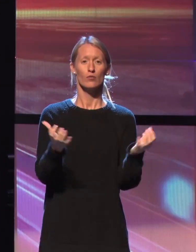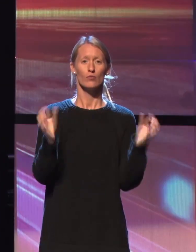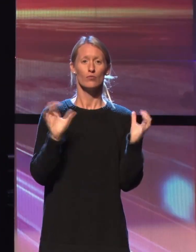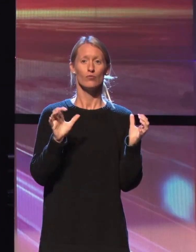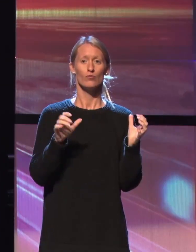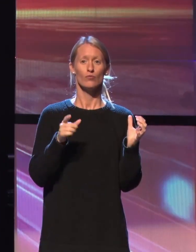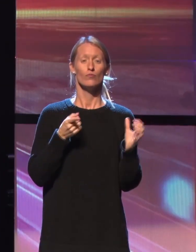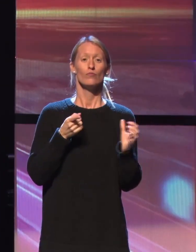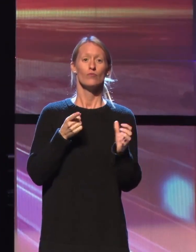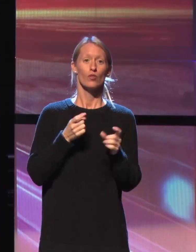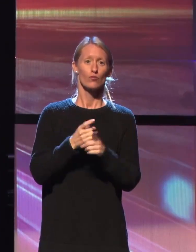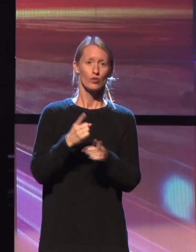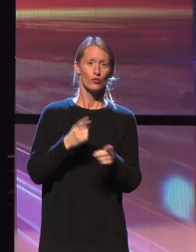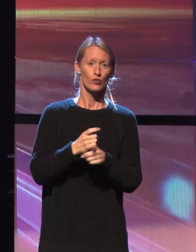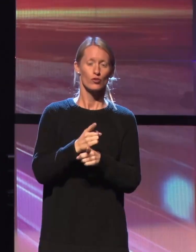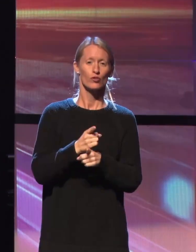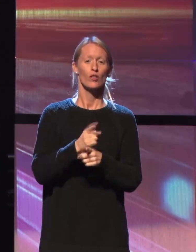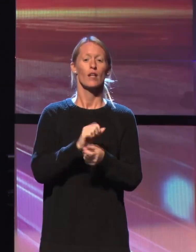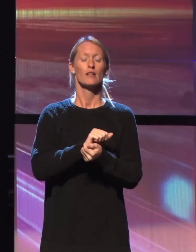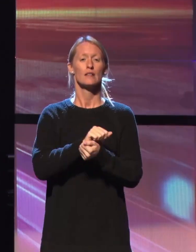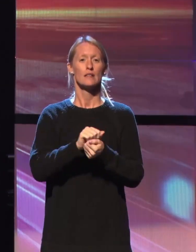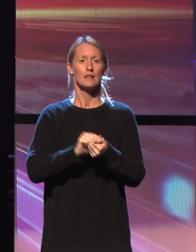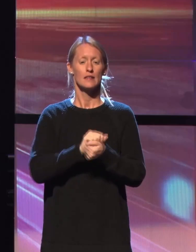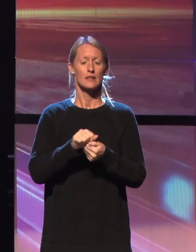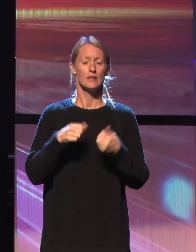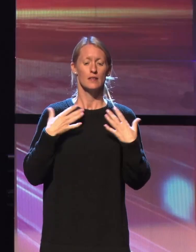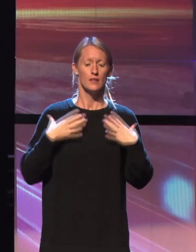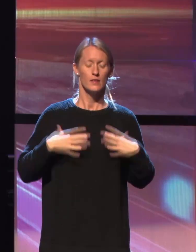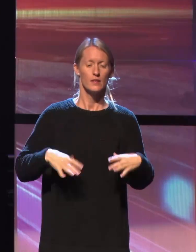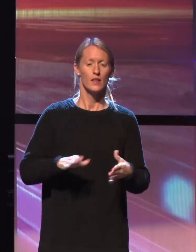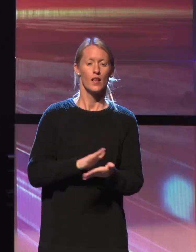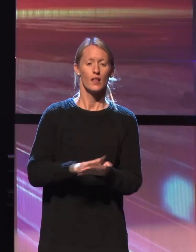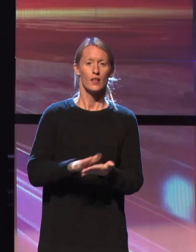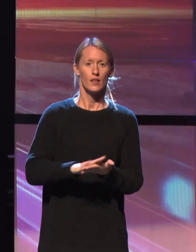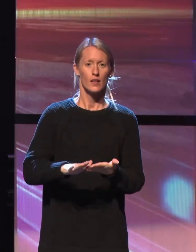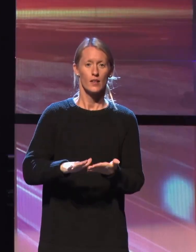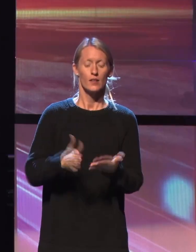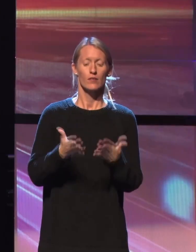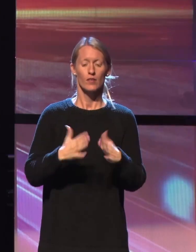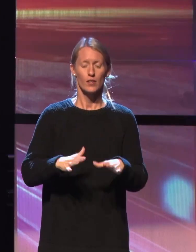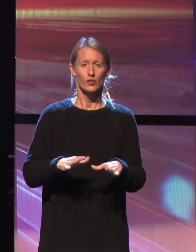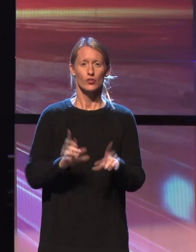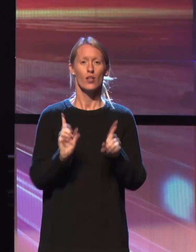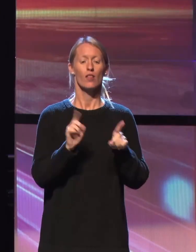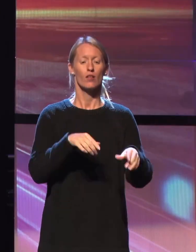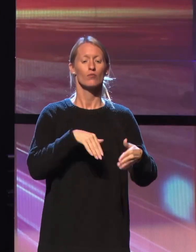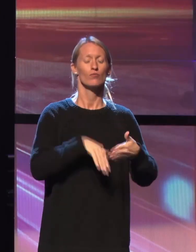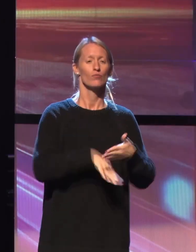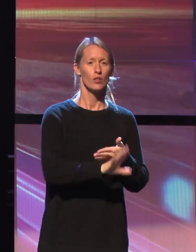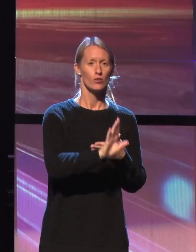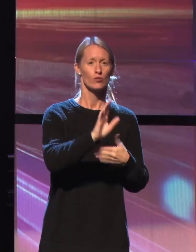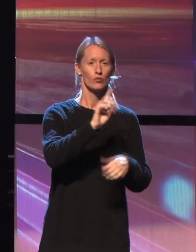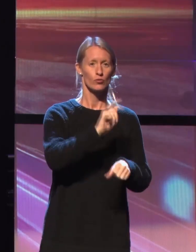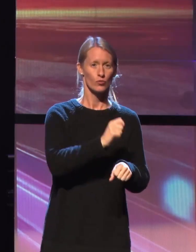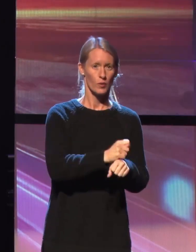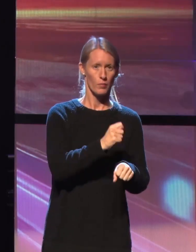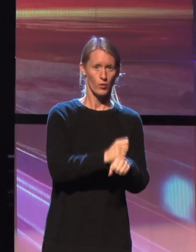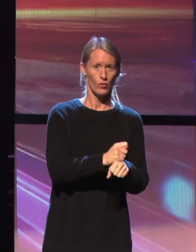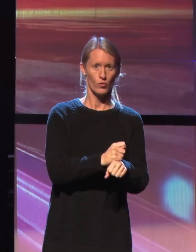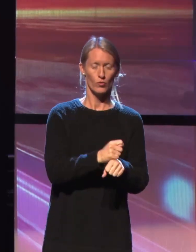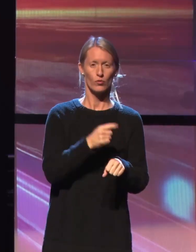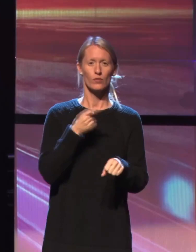purification, where you would clean your garments before you would go into the temple. And that's a healing process. It's a therapeutic process.